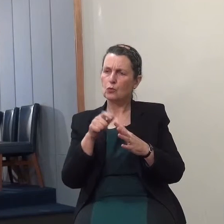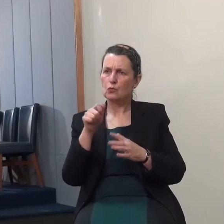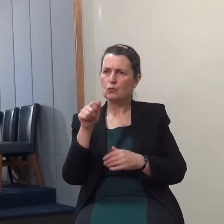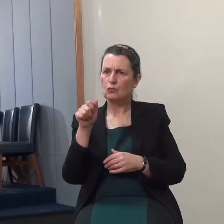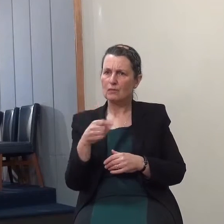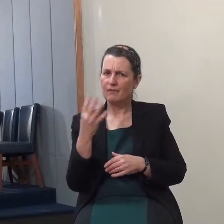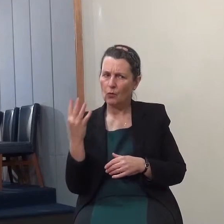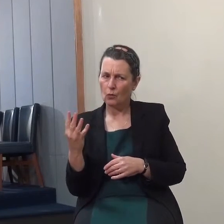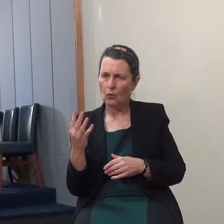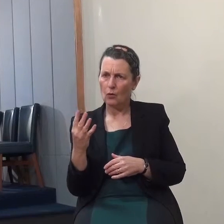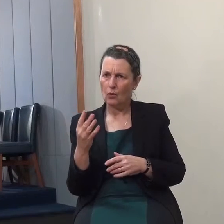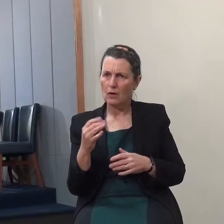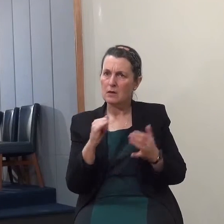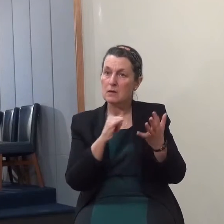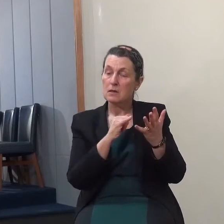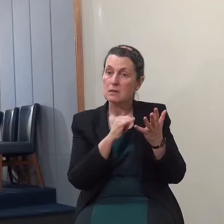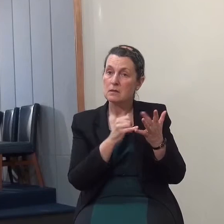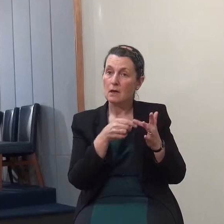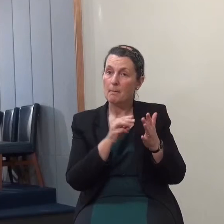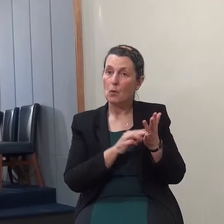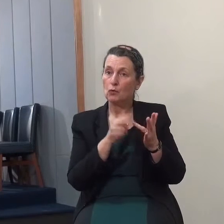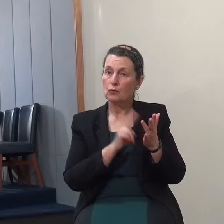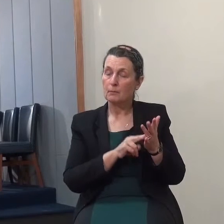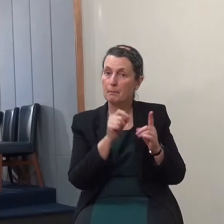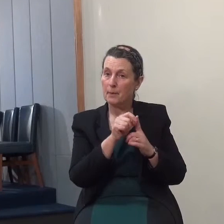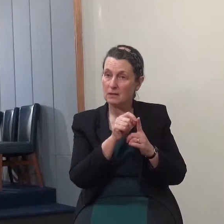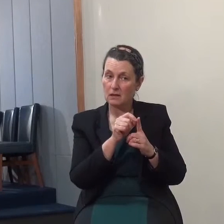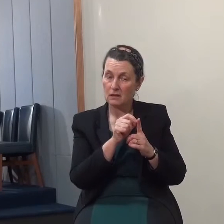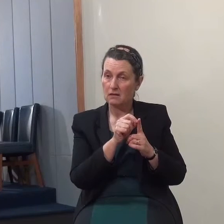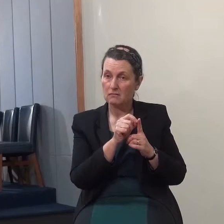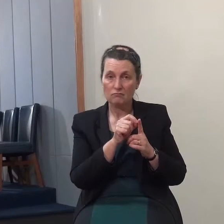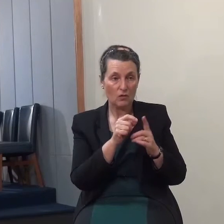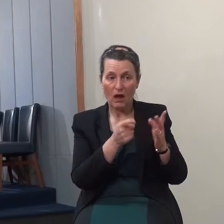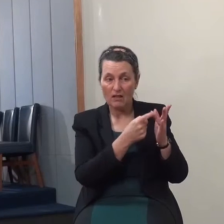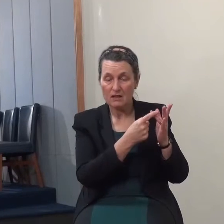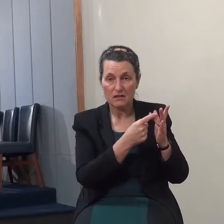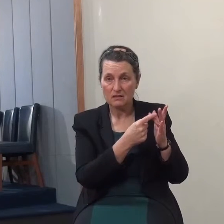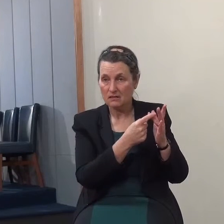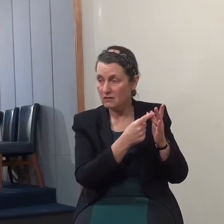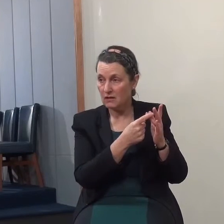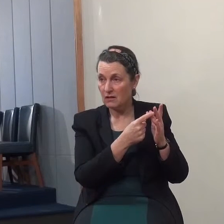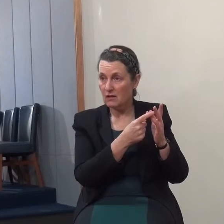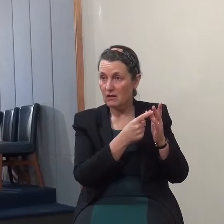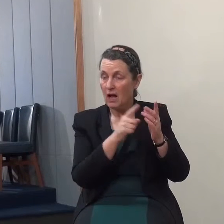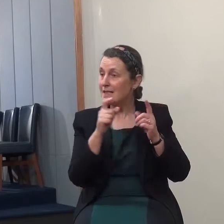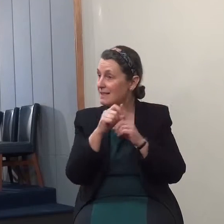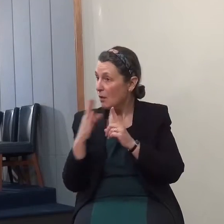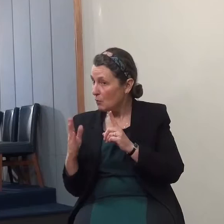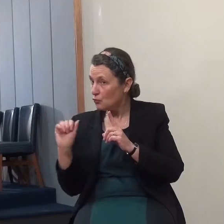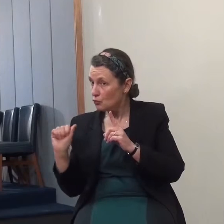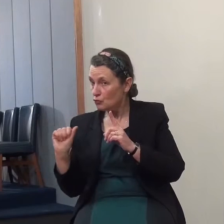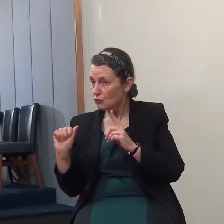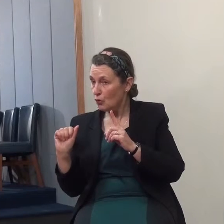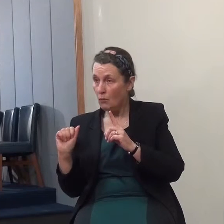Peter had not become a permanent disciple, nor John, nor the others, but they'd gone back to their fishing and